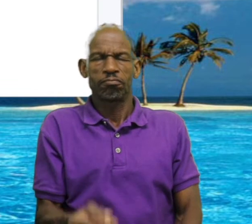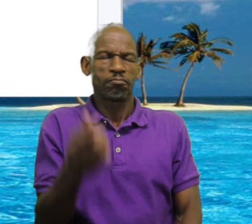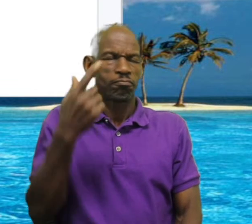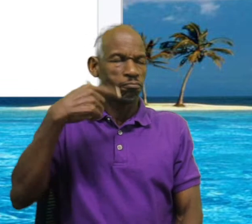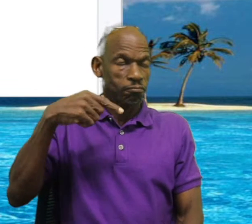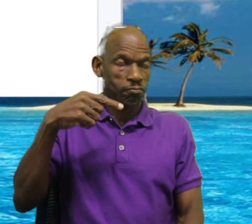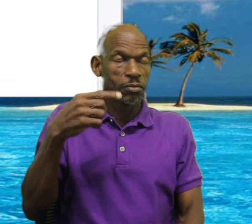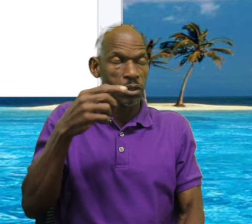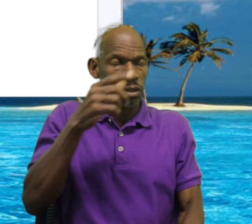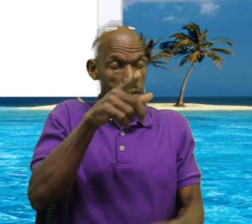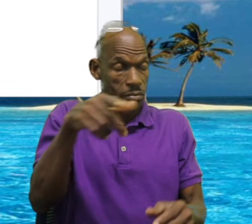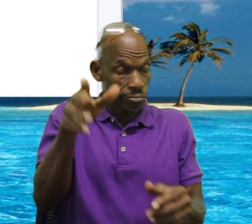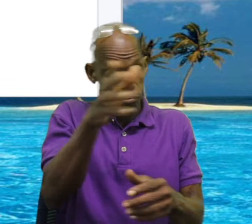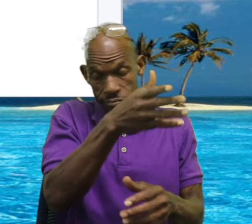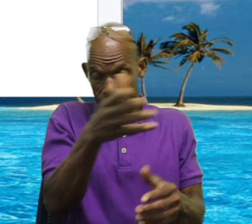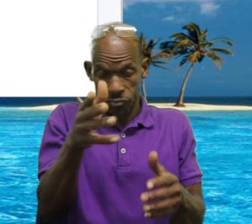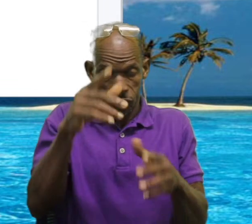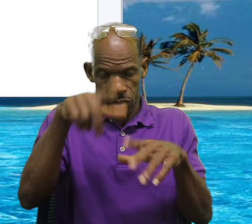nouns,